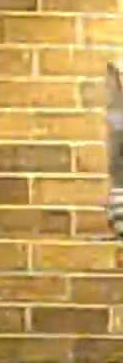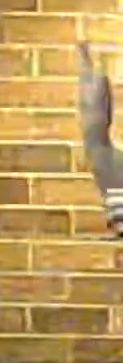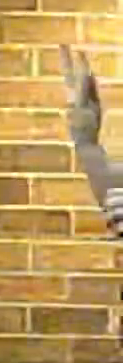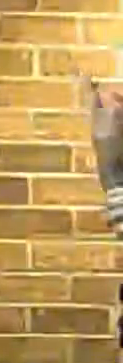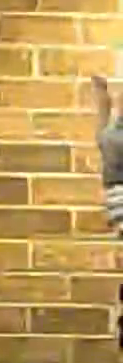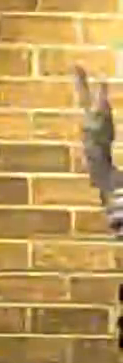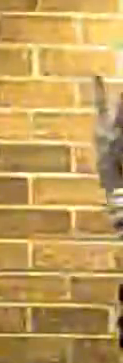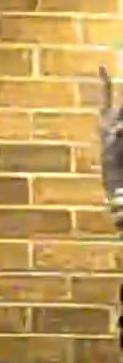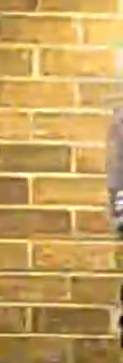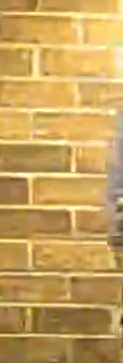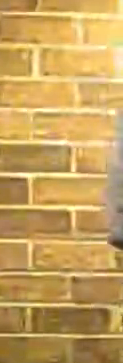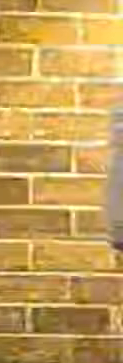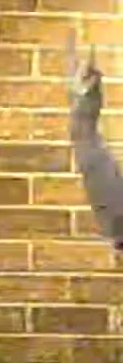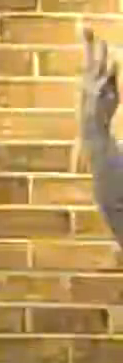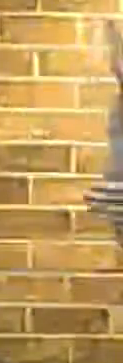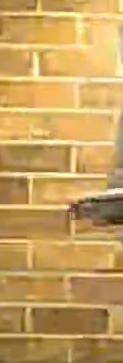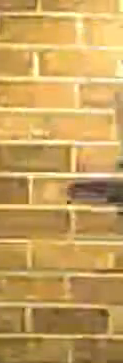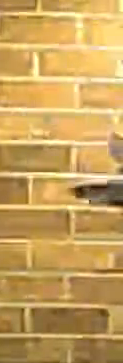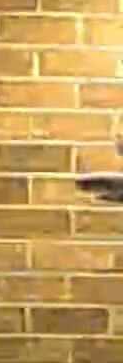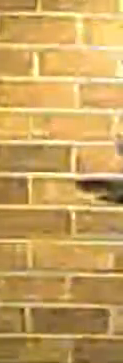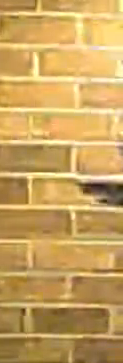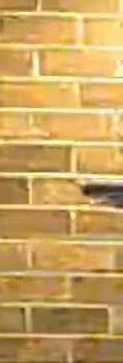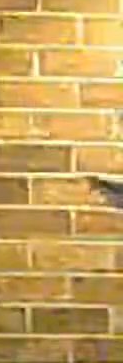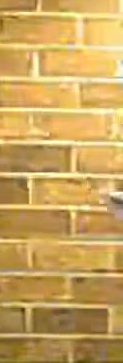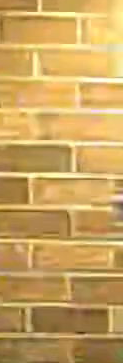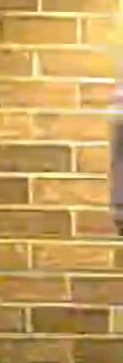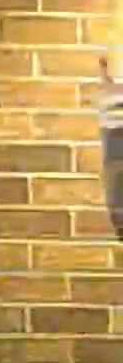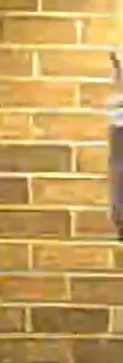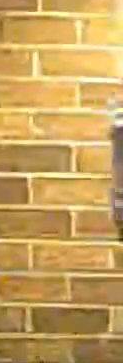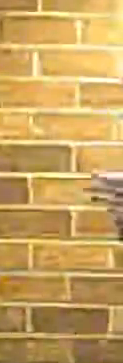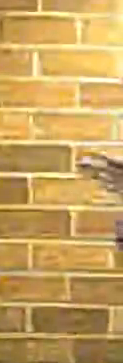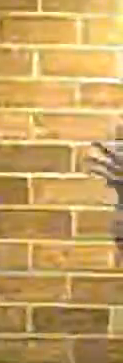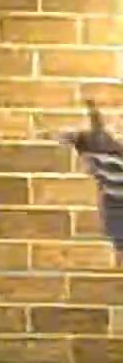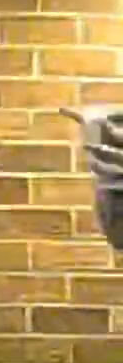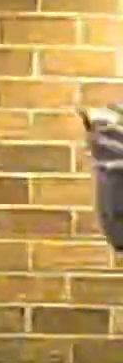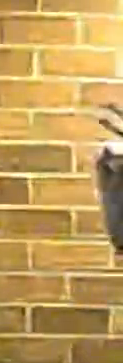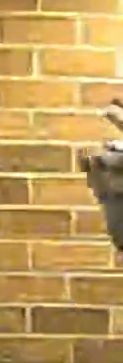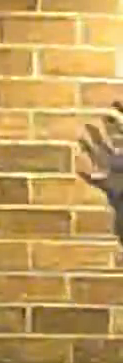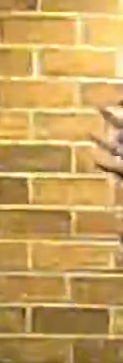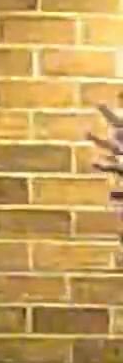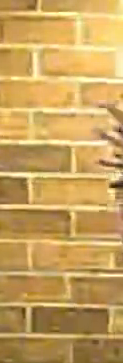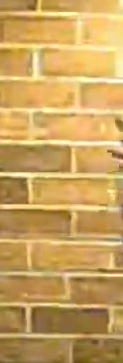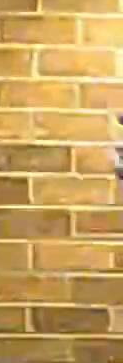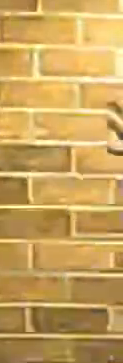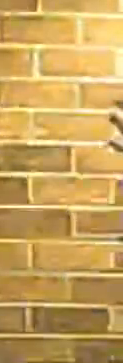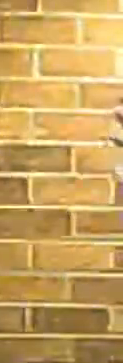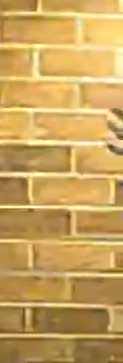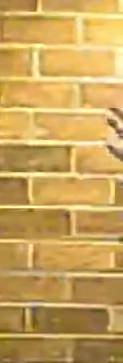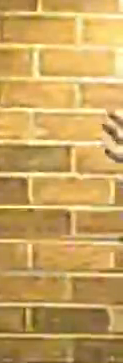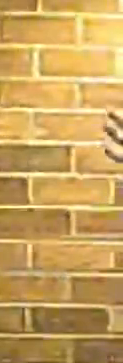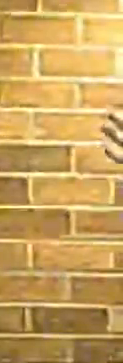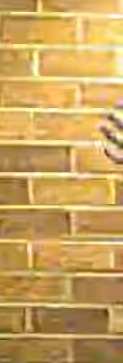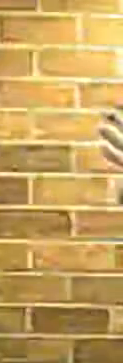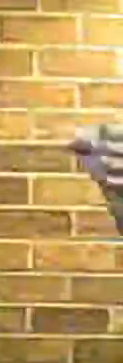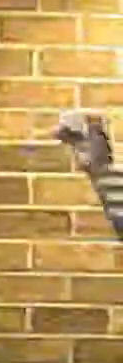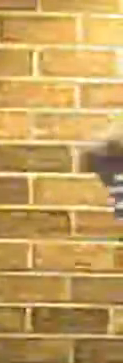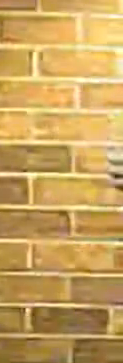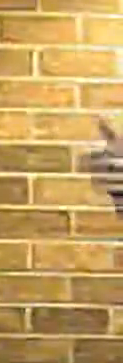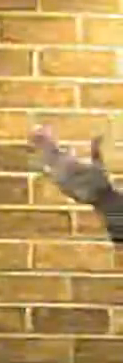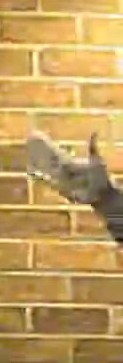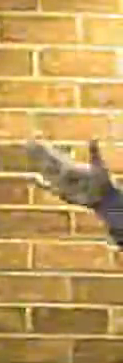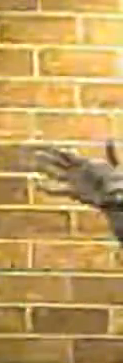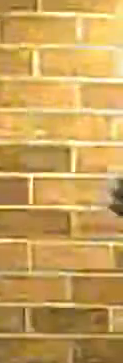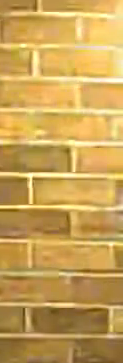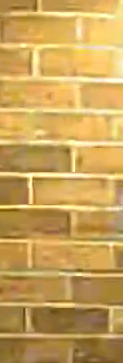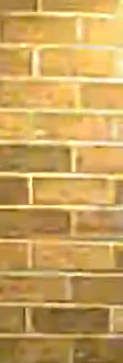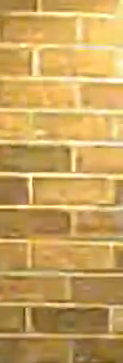Four are definitely firm, but the one at Heswell is remaining, the option still remains open. When